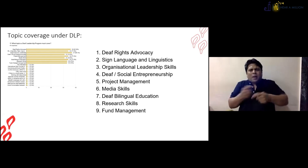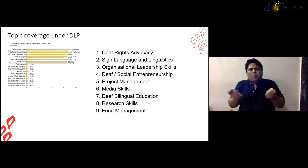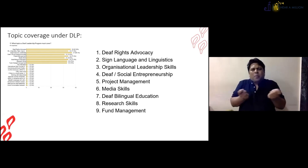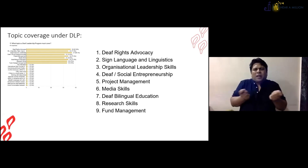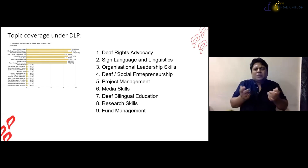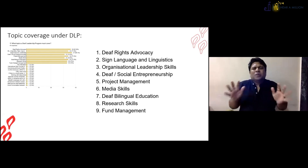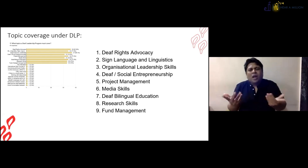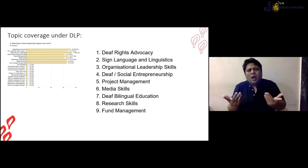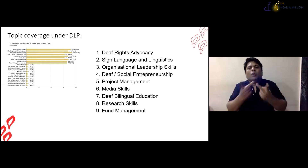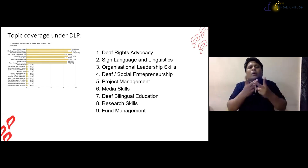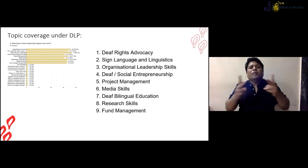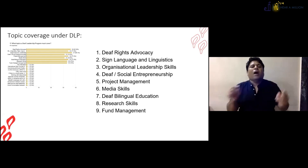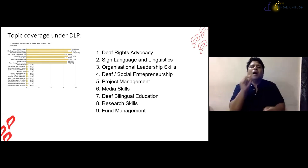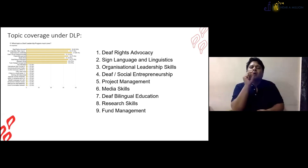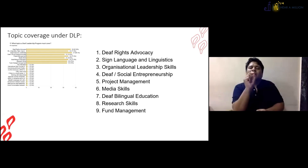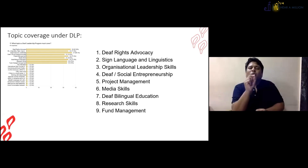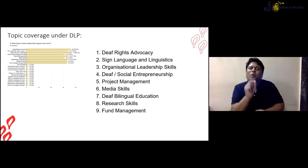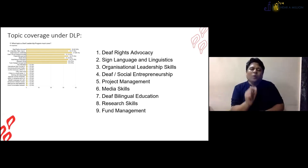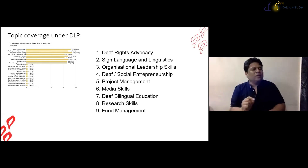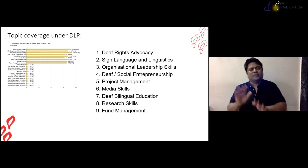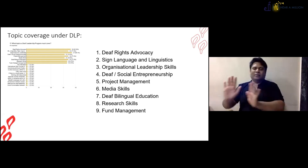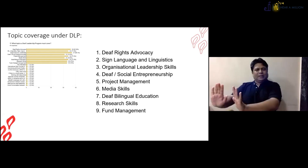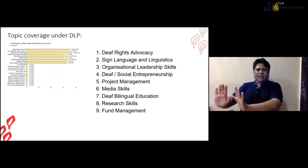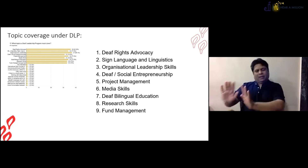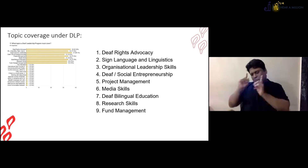like time management, etc.